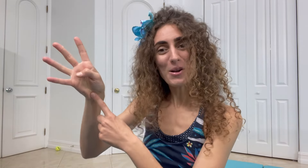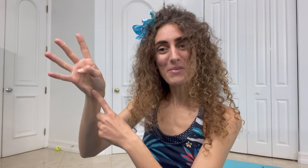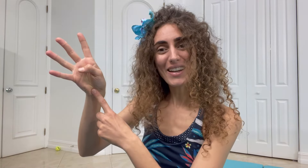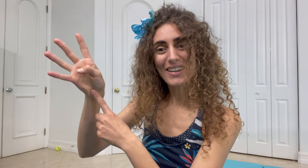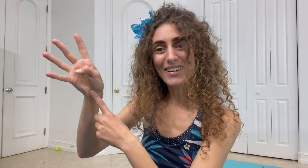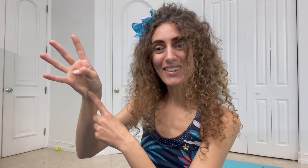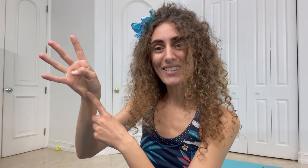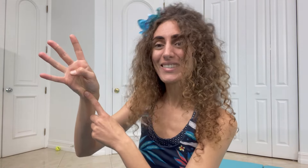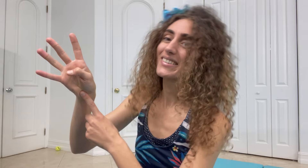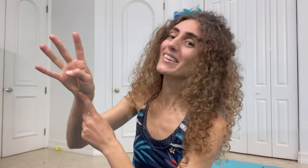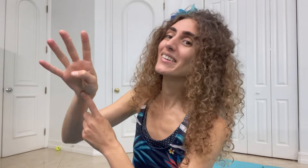4 minutes.